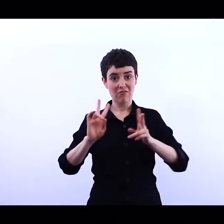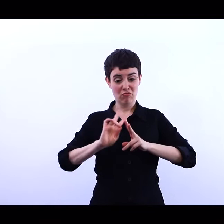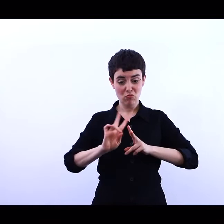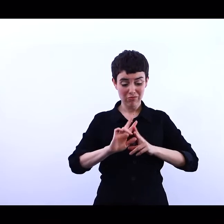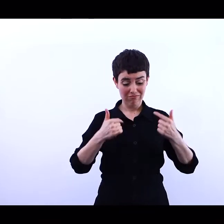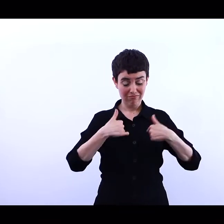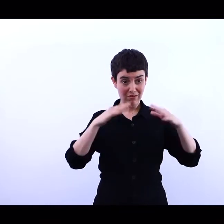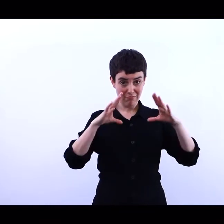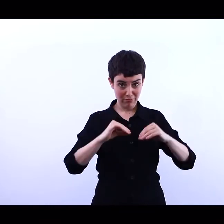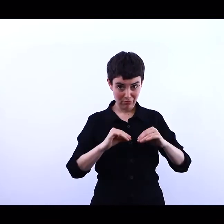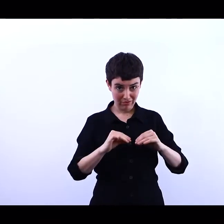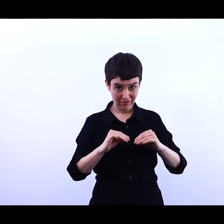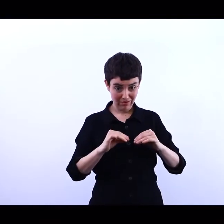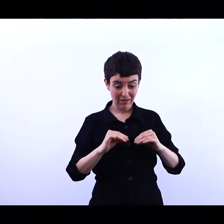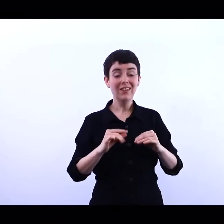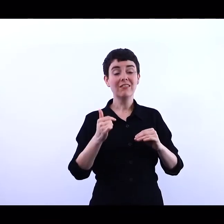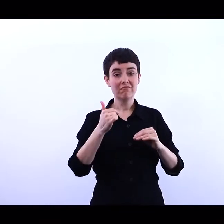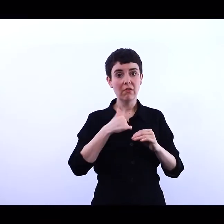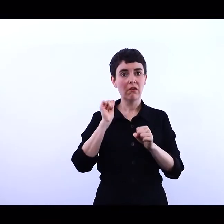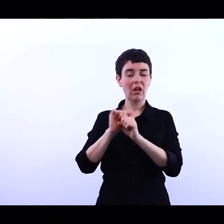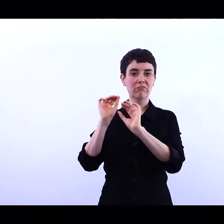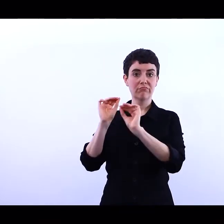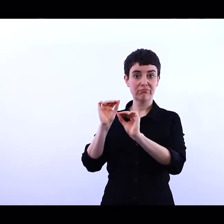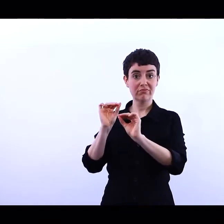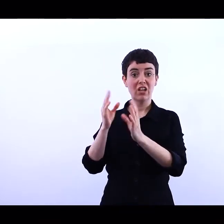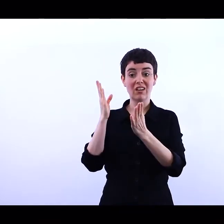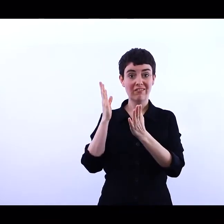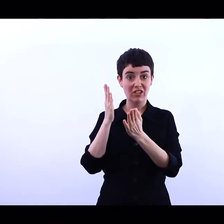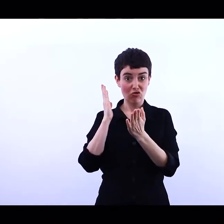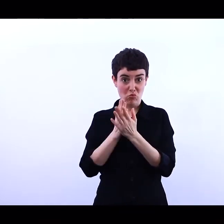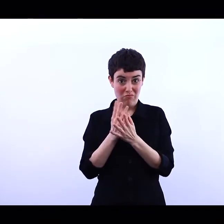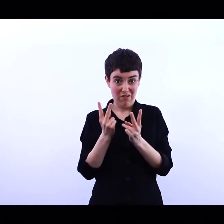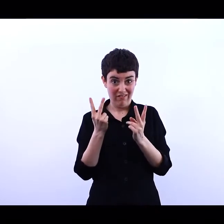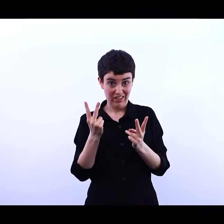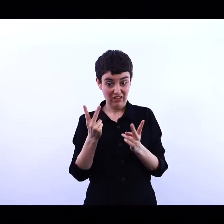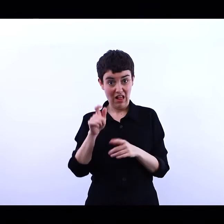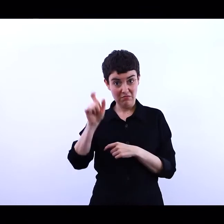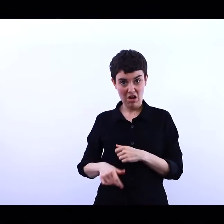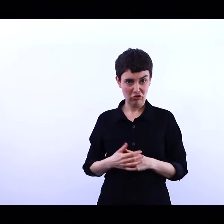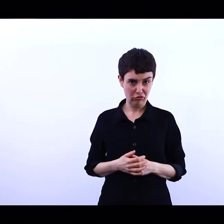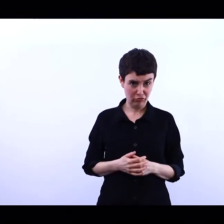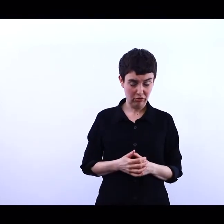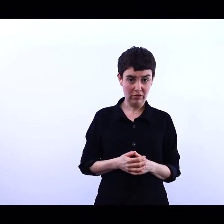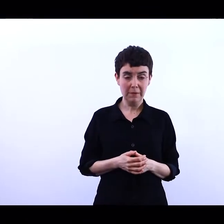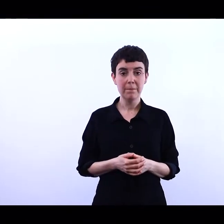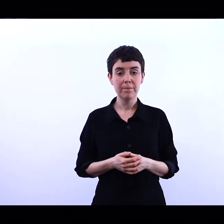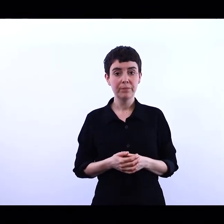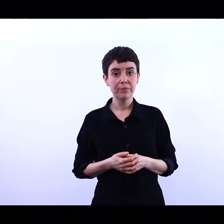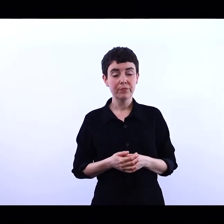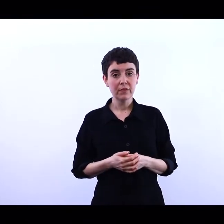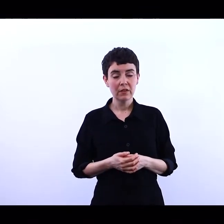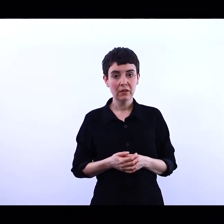more important to you than their interest and readiness in working toward your mission, in their planning and management of